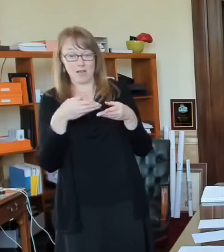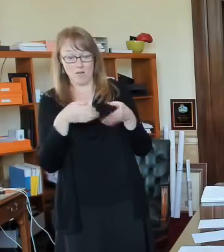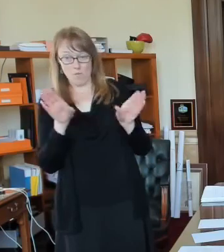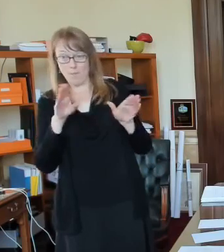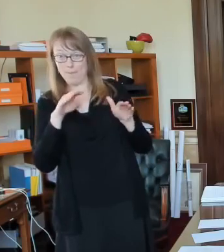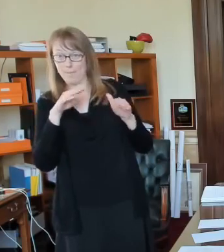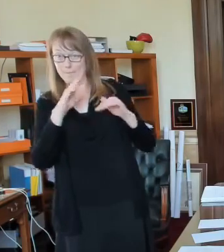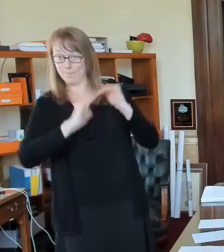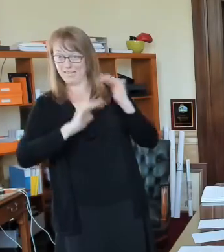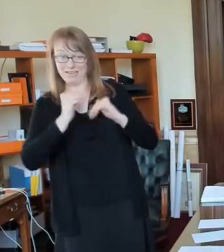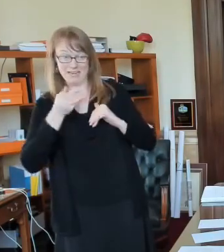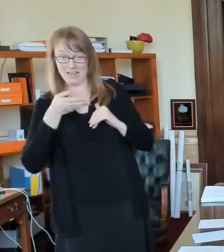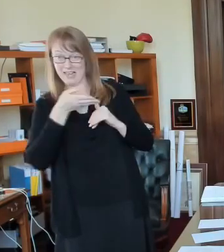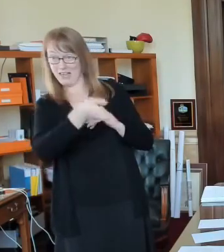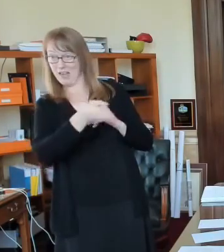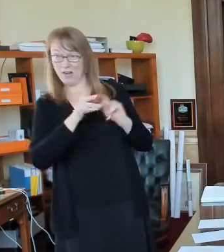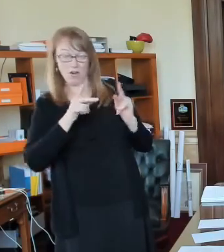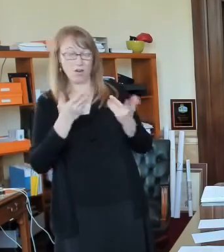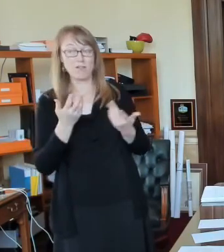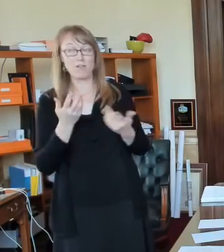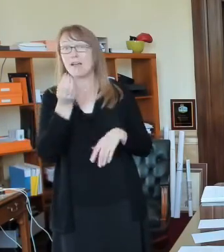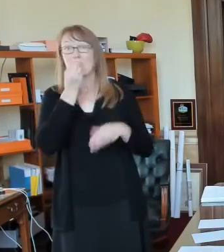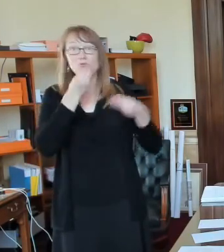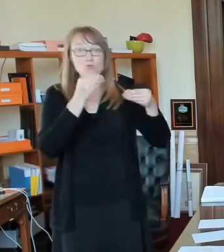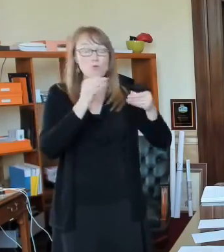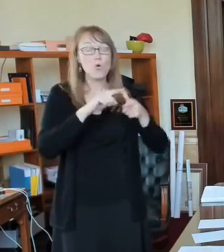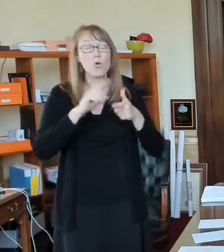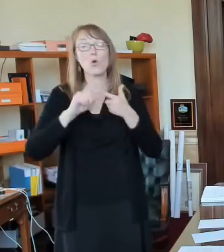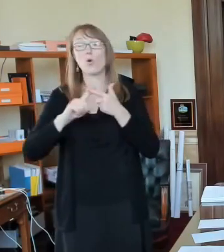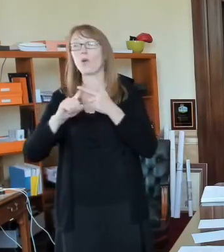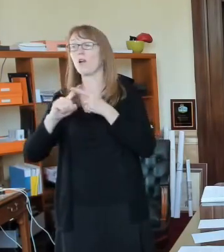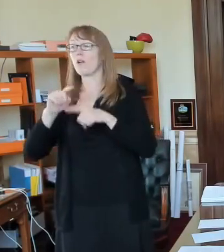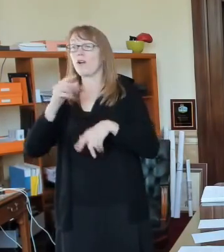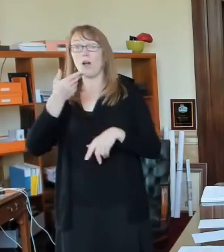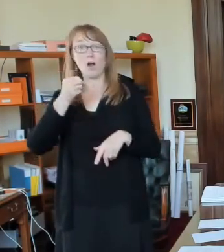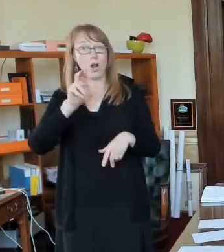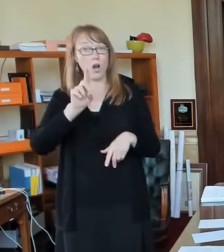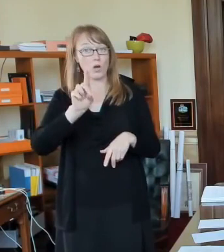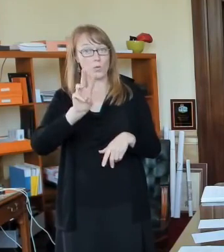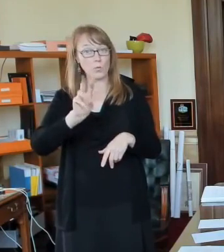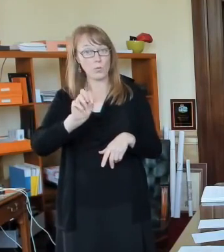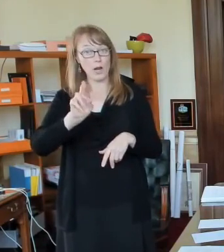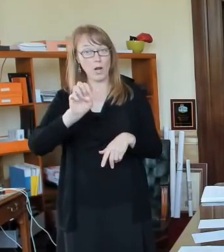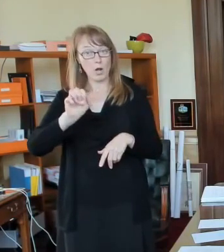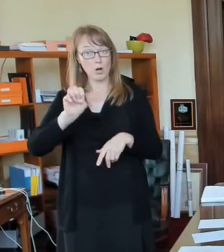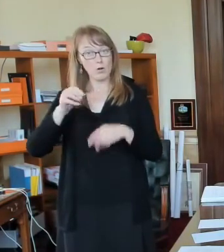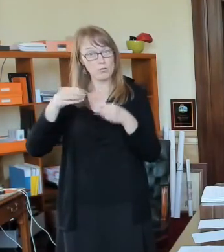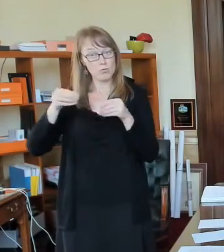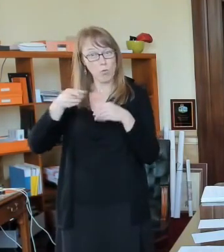public place, grocery store, hardware store, and it is